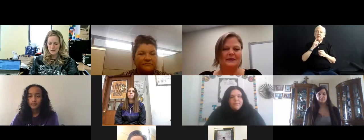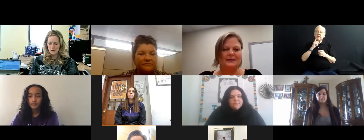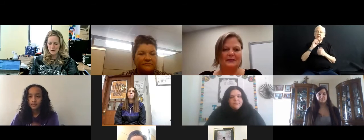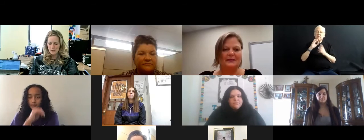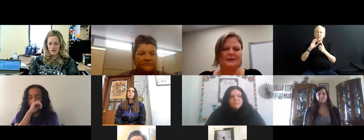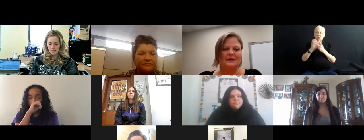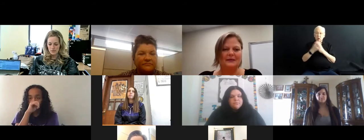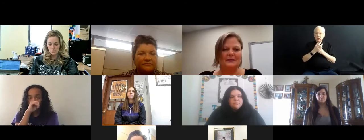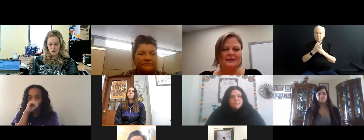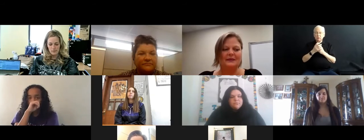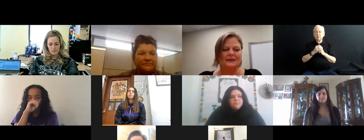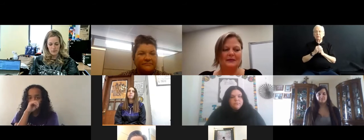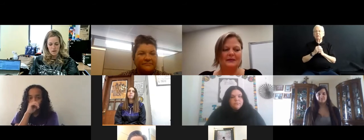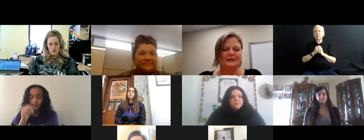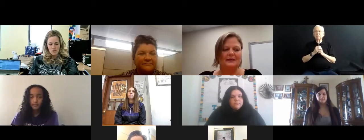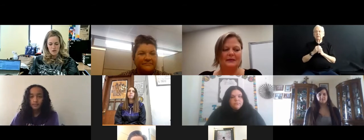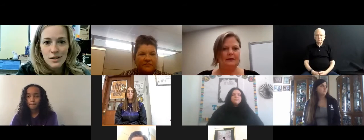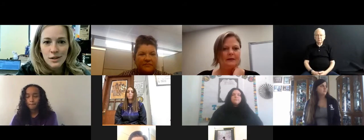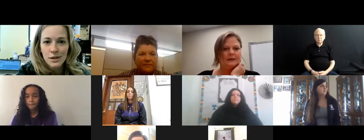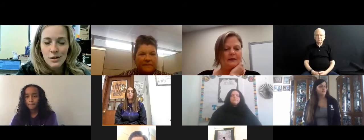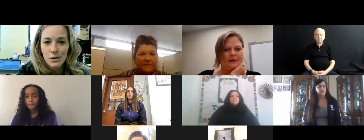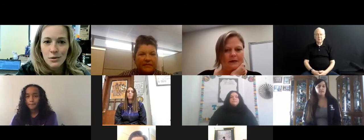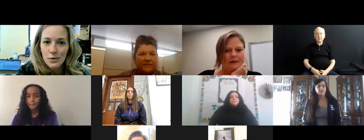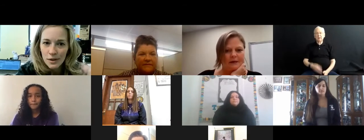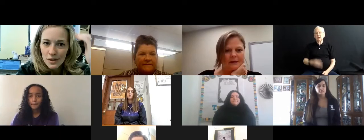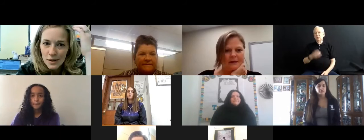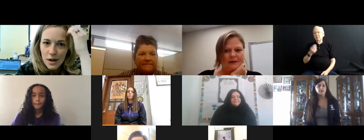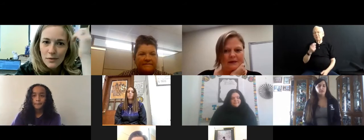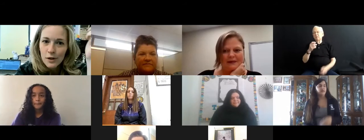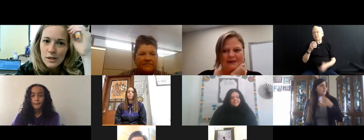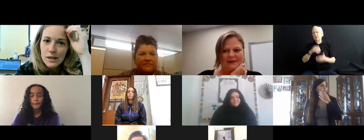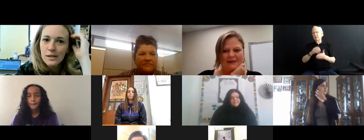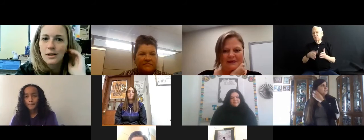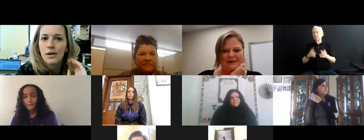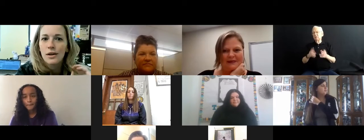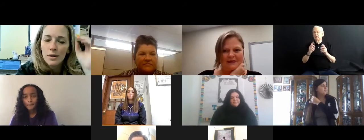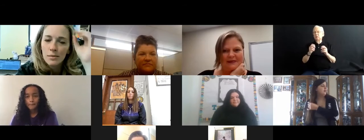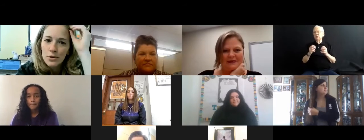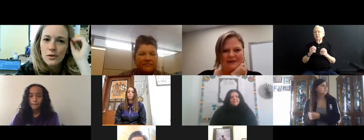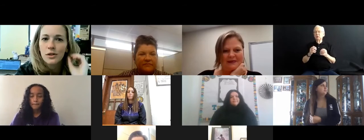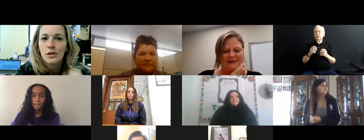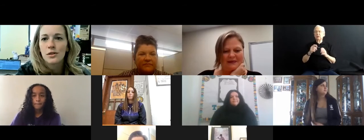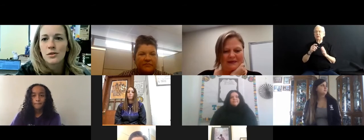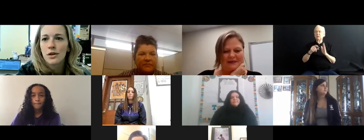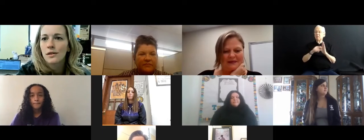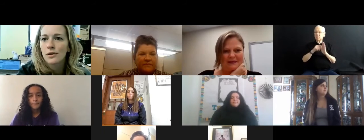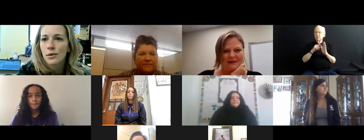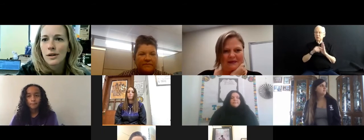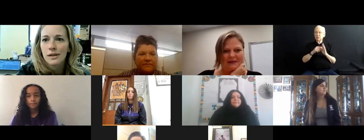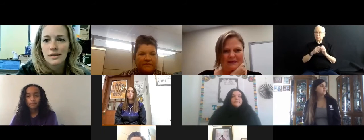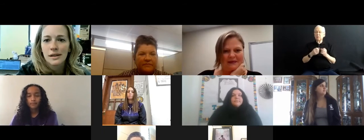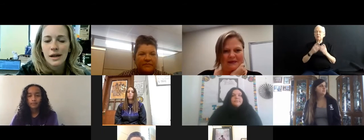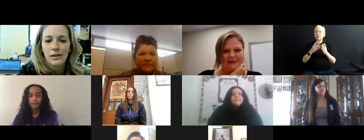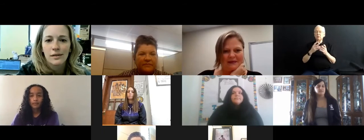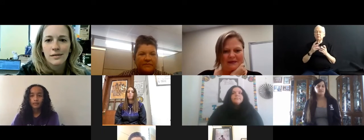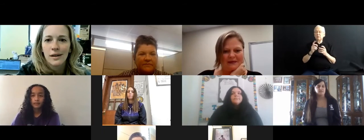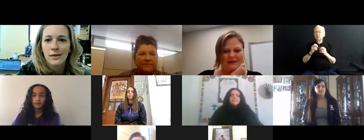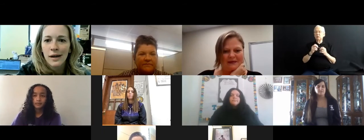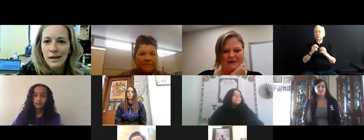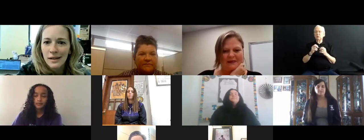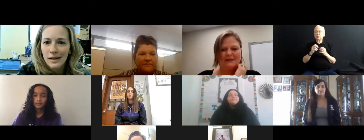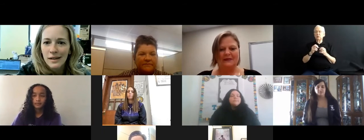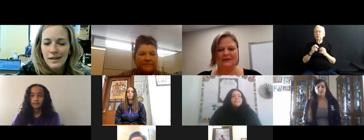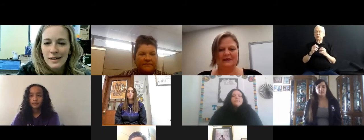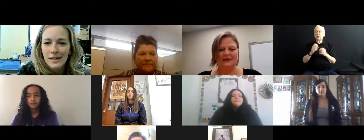every day here at Waite. So it's great. Students are gonna do verses, and most of us are gonna do the chorus together.